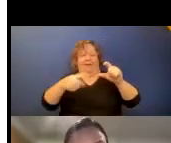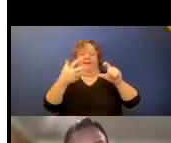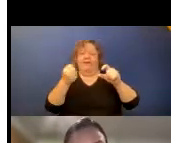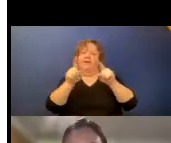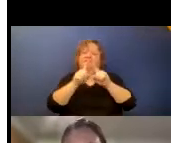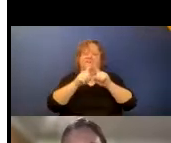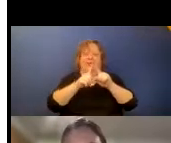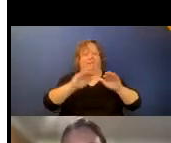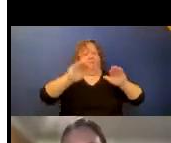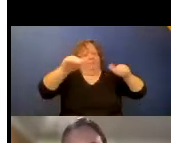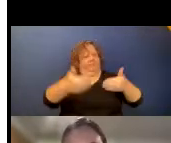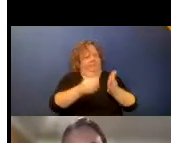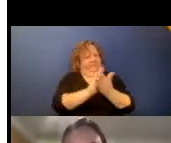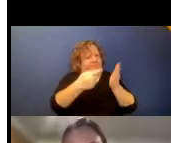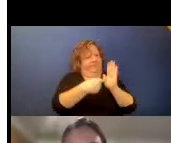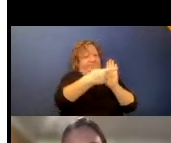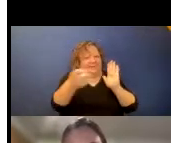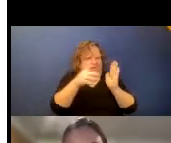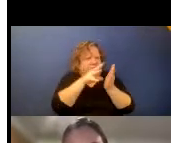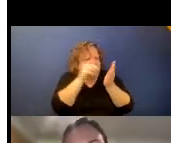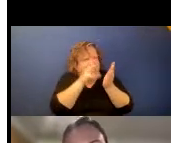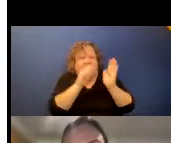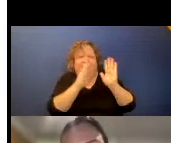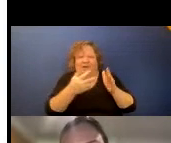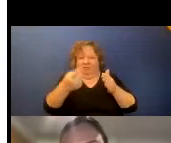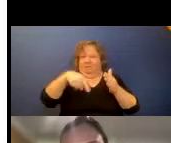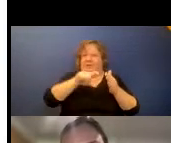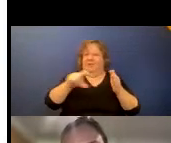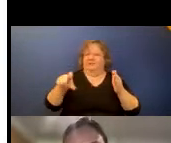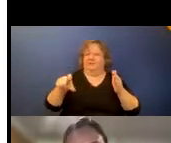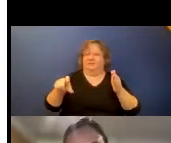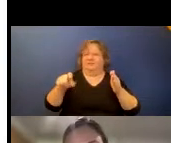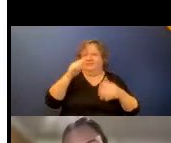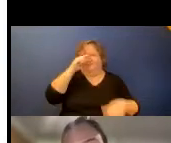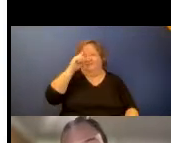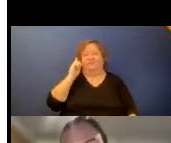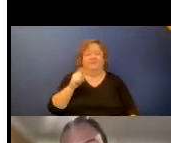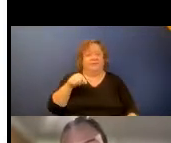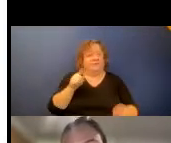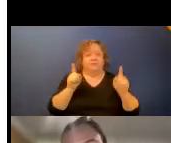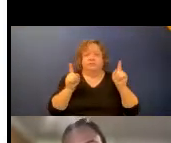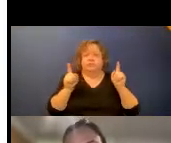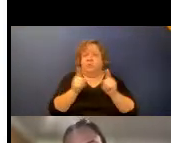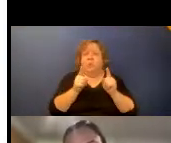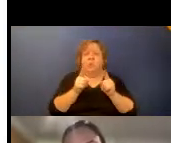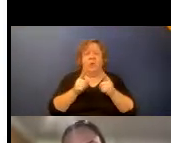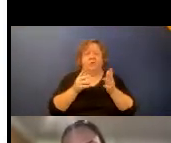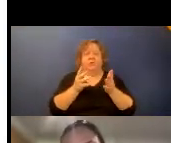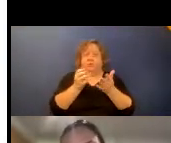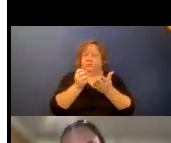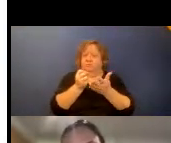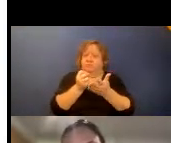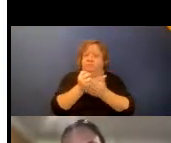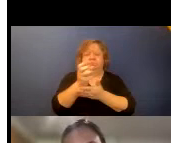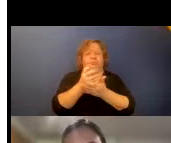hour, quick and brief, and we really want to kind of introduce you to where we're at with the toolkit in more